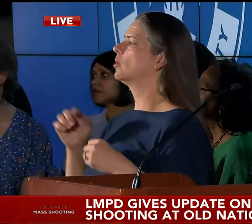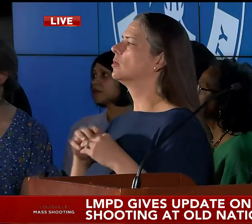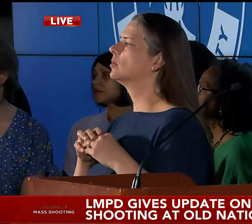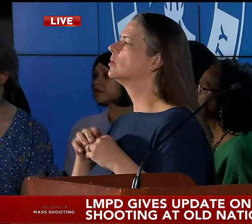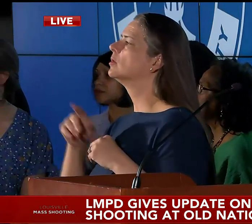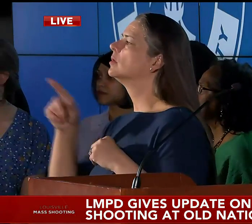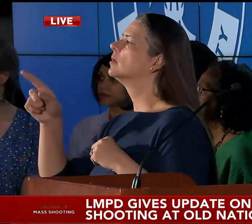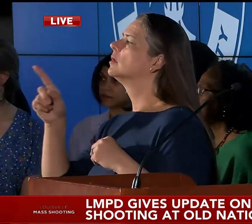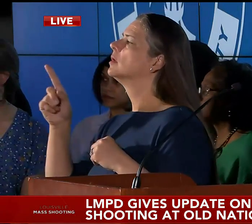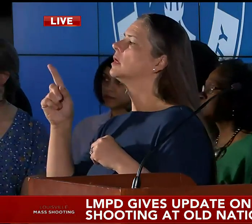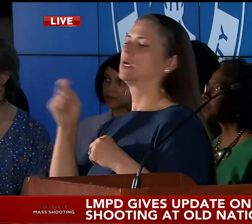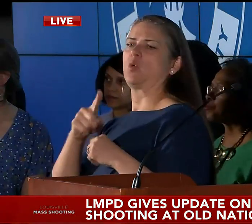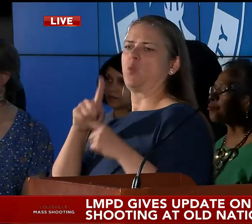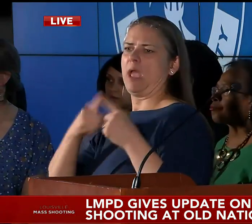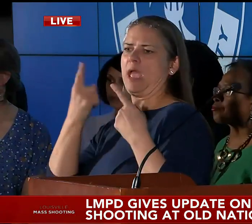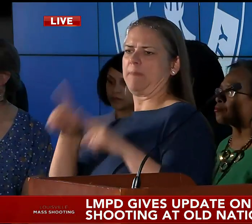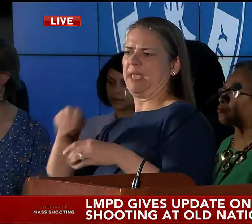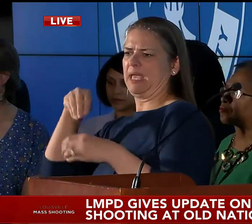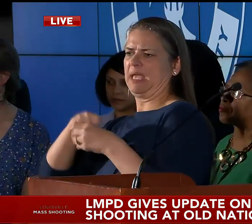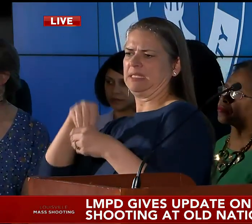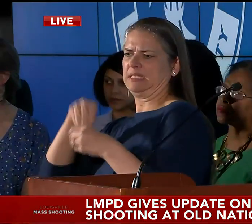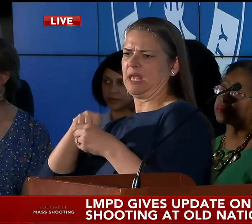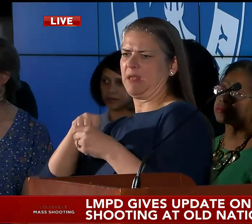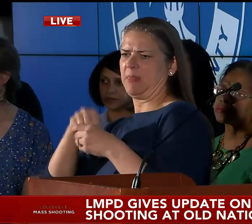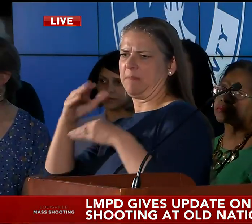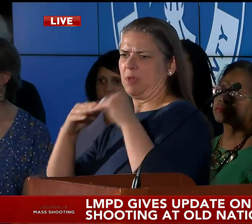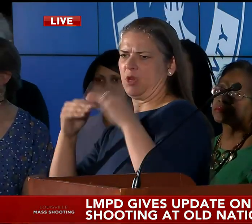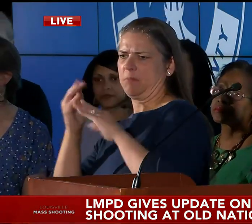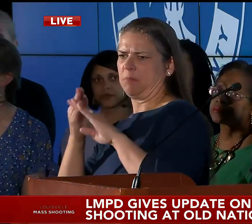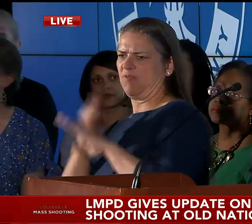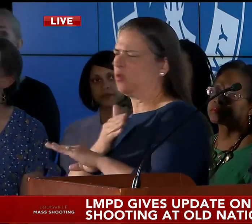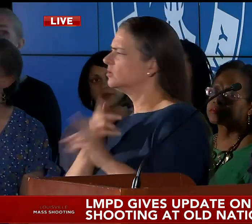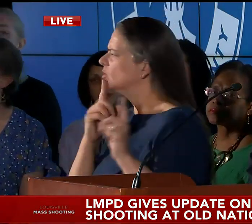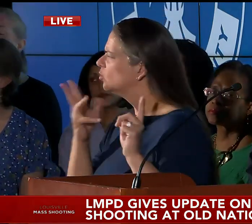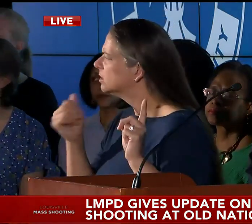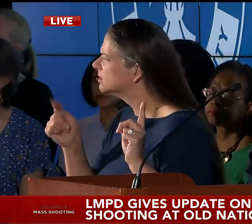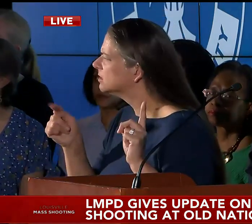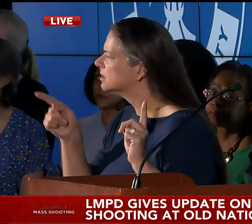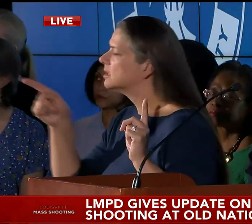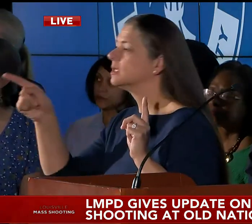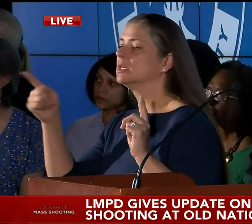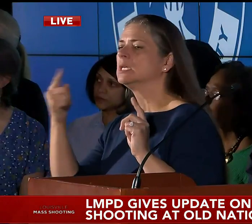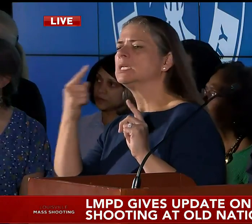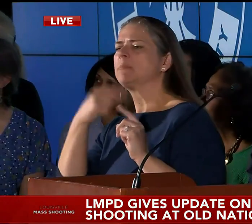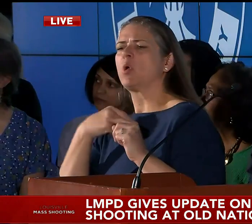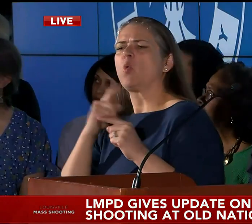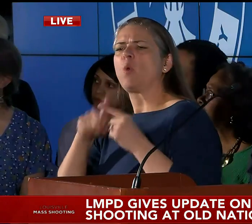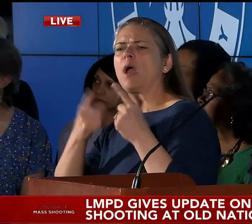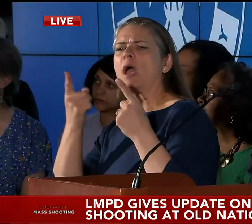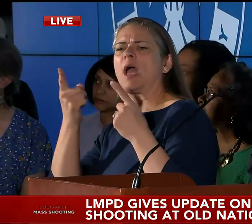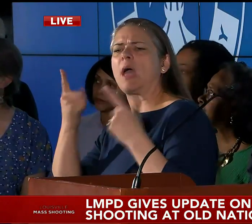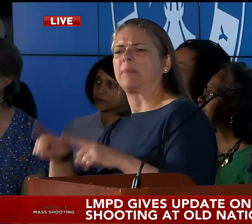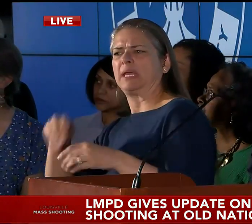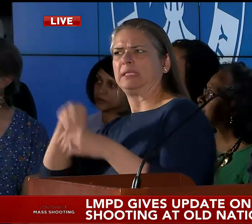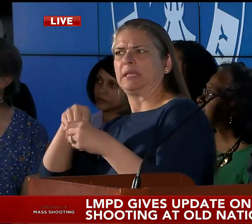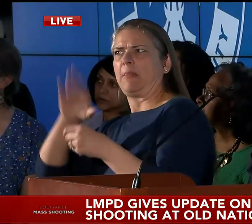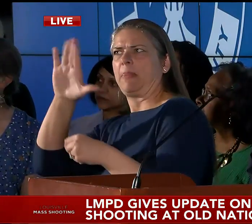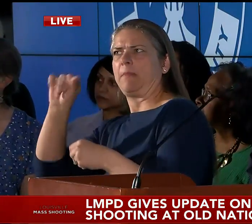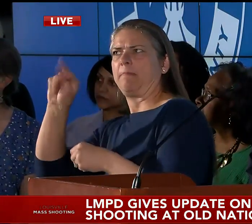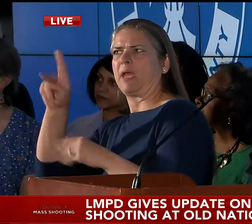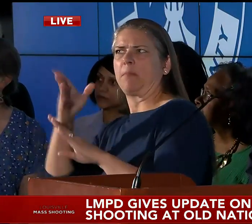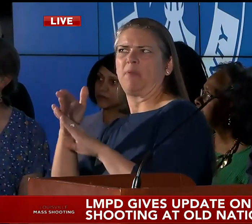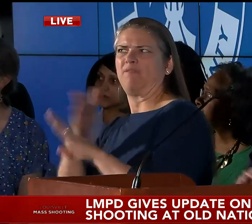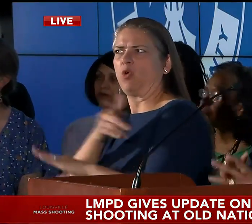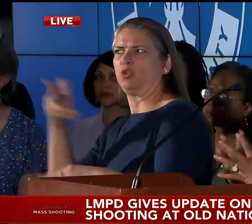happened inside the gun building prior to the shooting this morning? Repeat that again. Can you talk more about what happened inside the bank building prior to